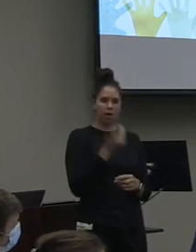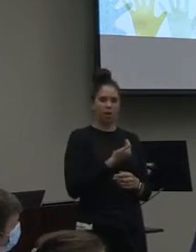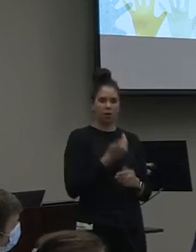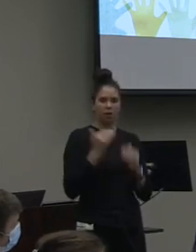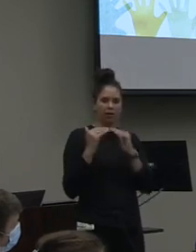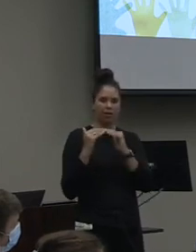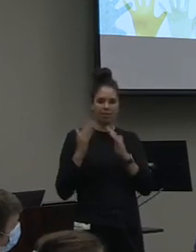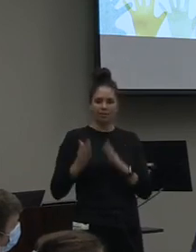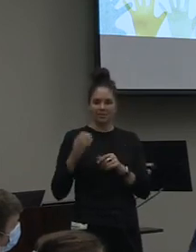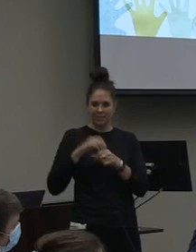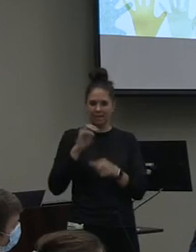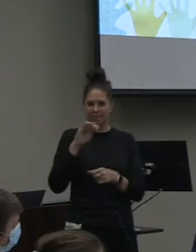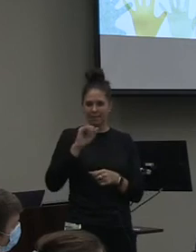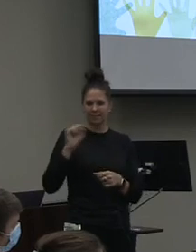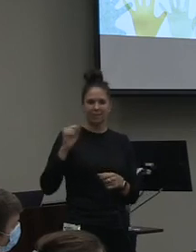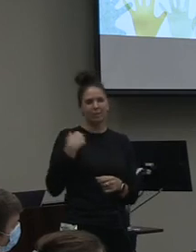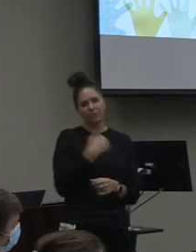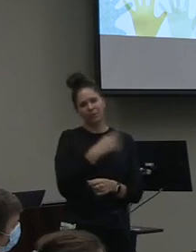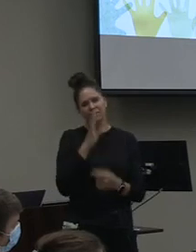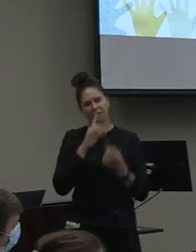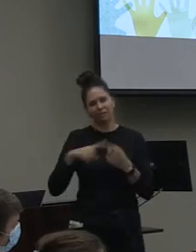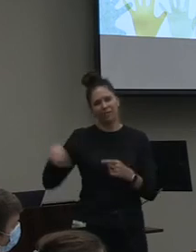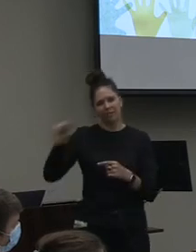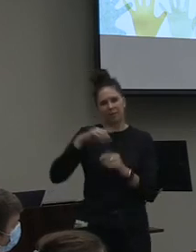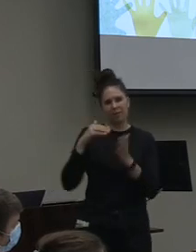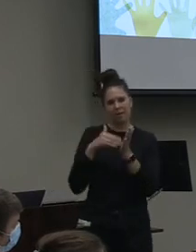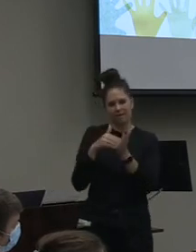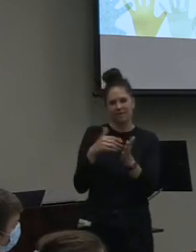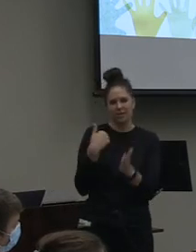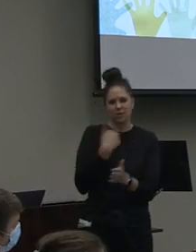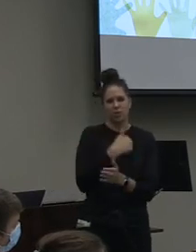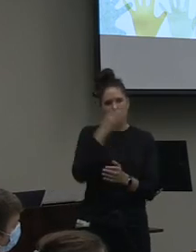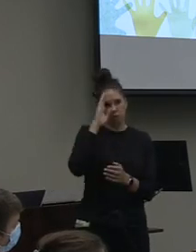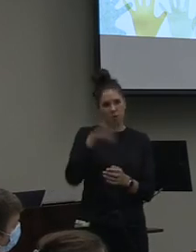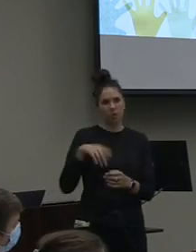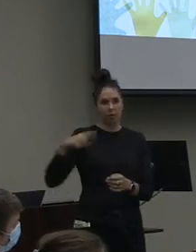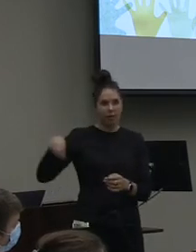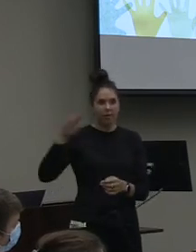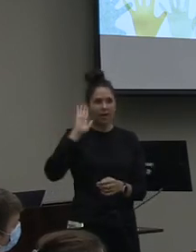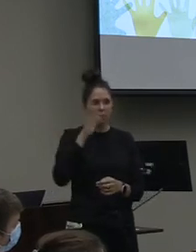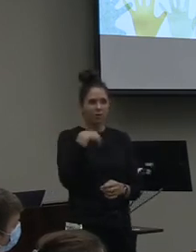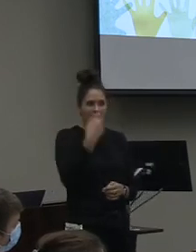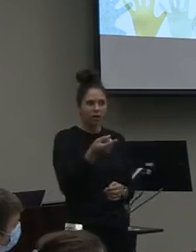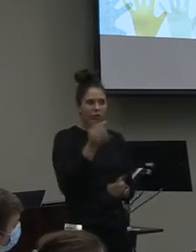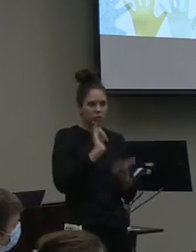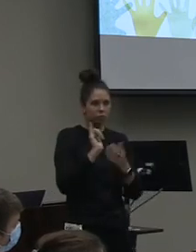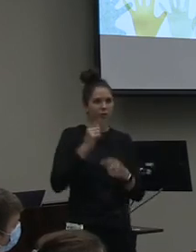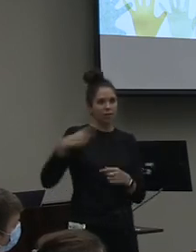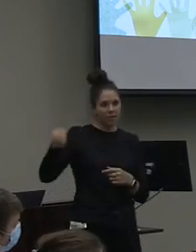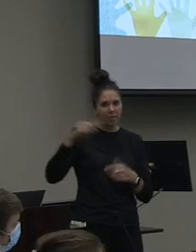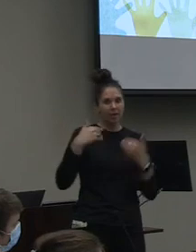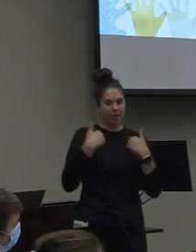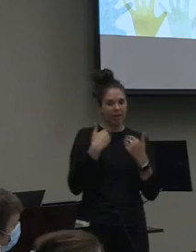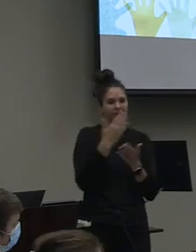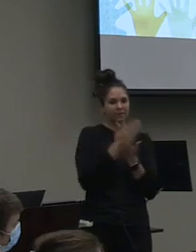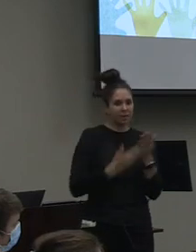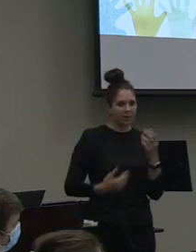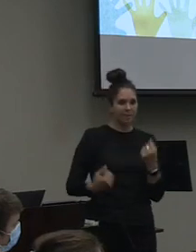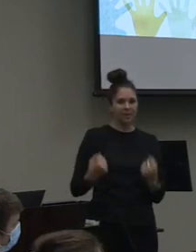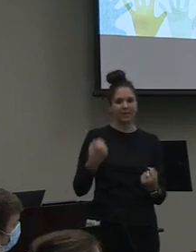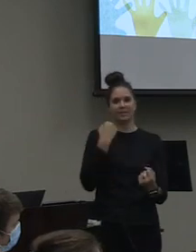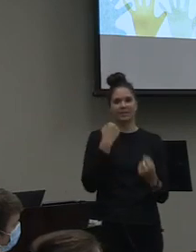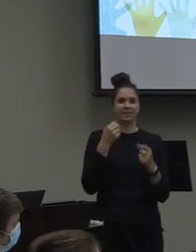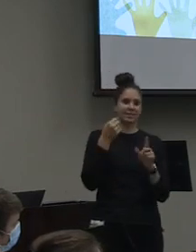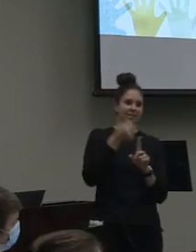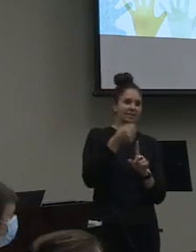in Mississippi and talk to them often, and we know that, you know, they'll tell you as well that like they had some hits and they had a